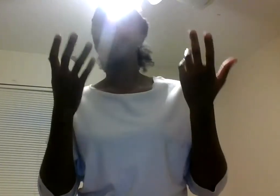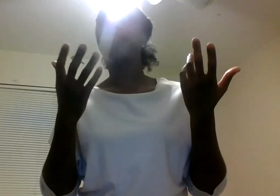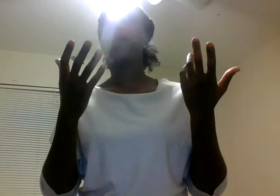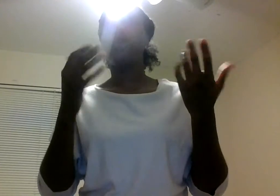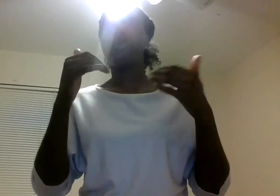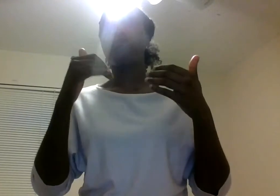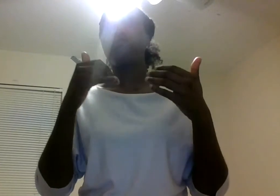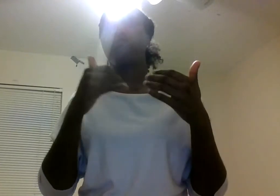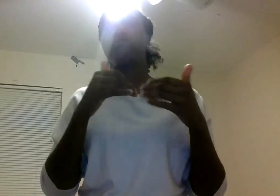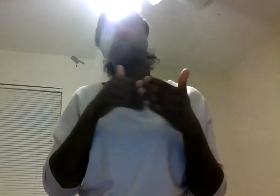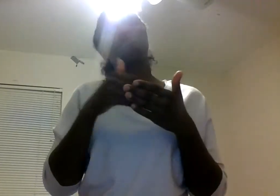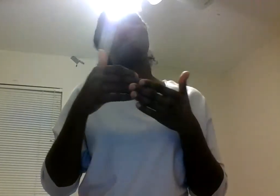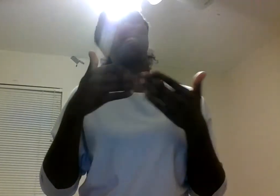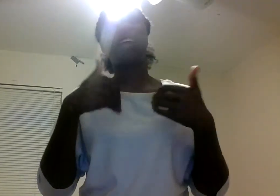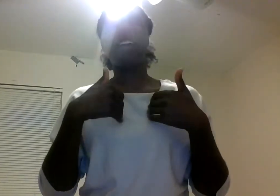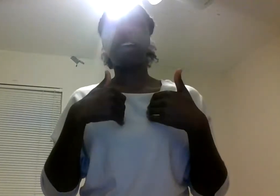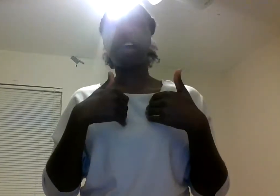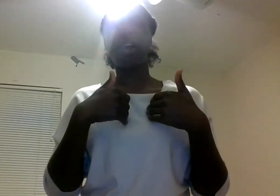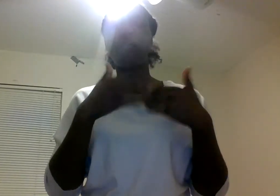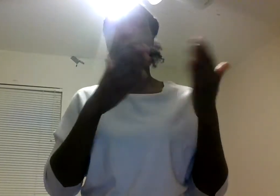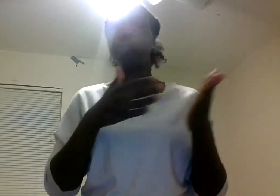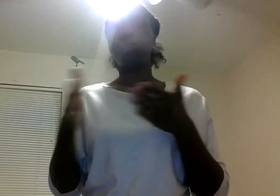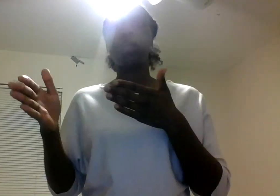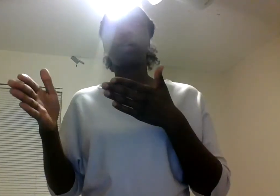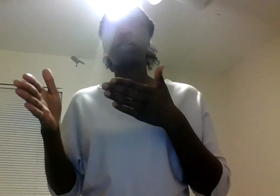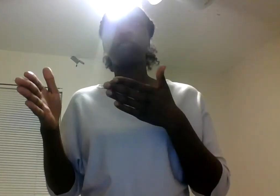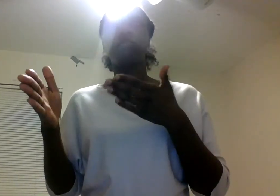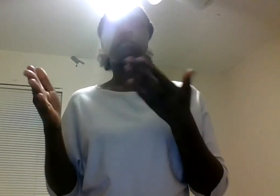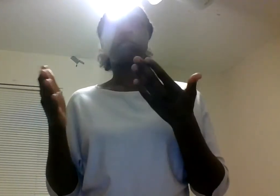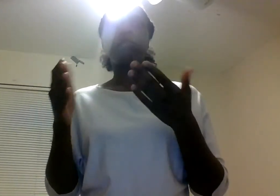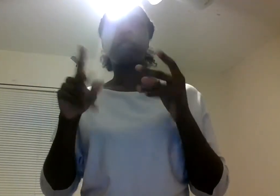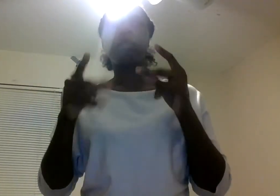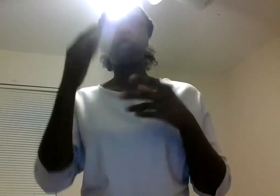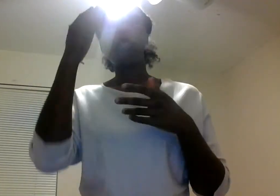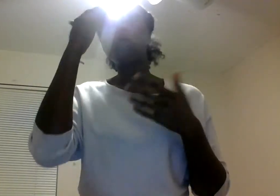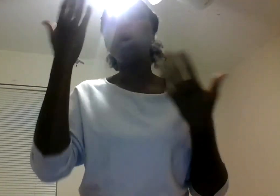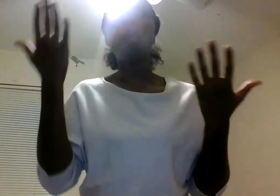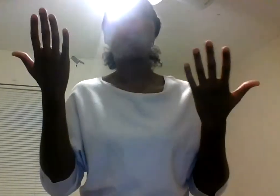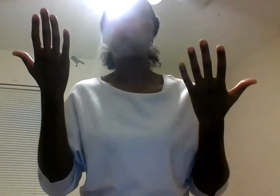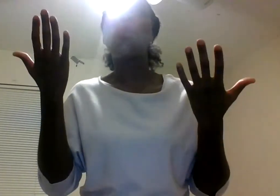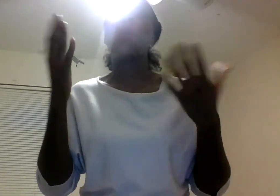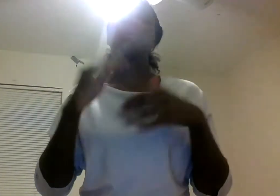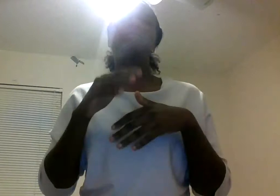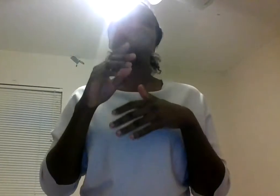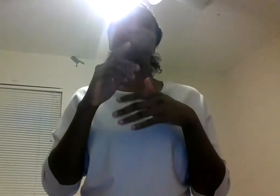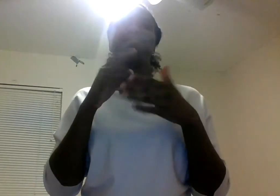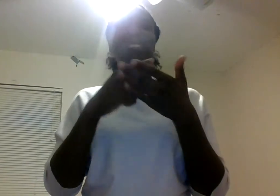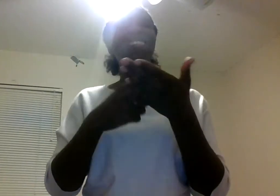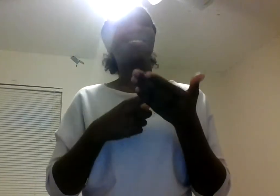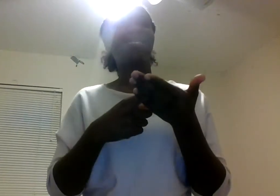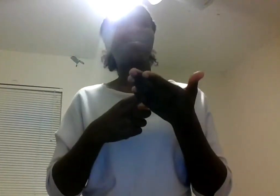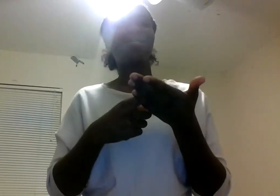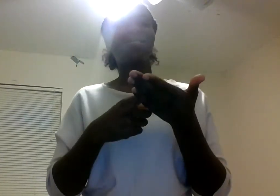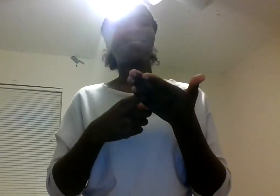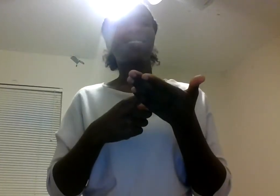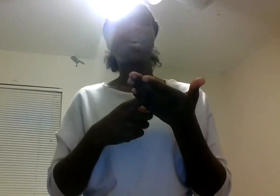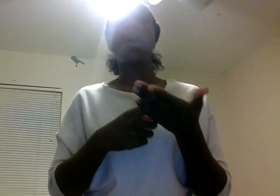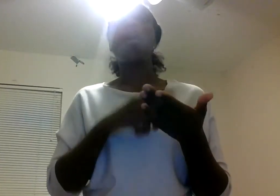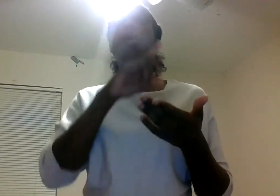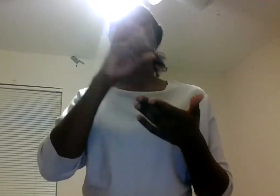The most interesting question to answer is the why question. Why are you there to talk about this topic? And even more